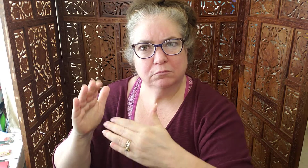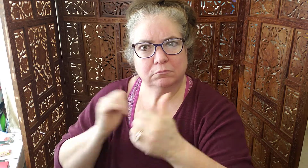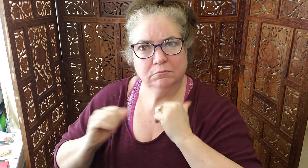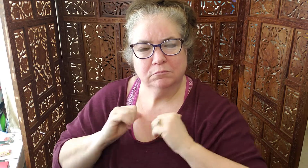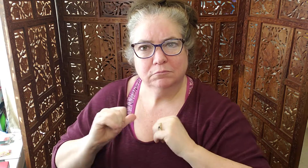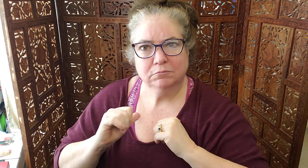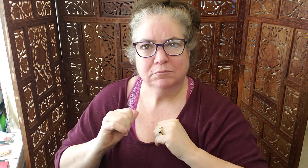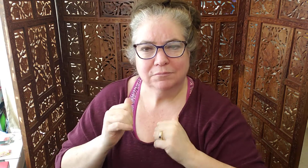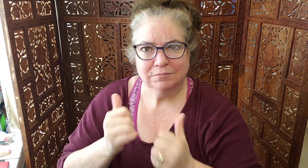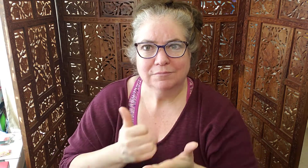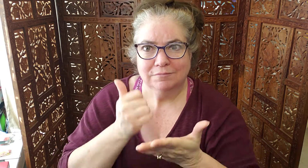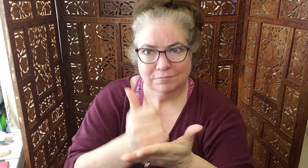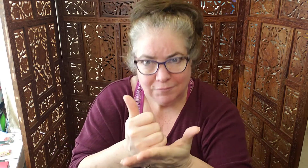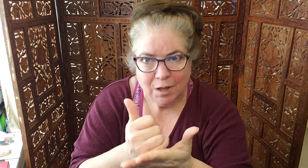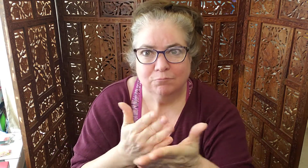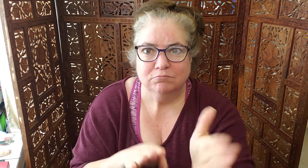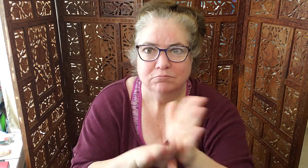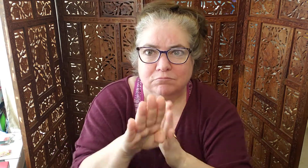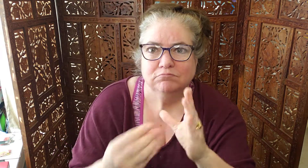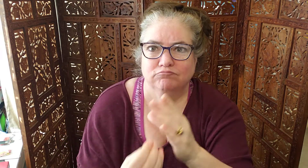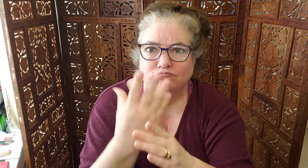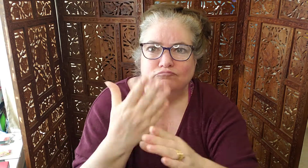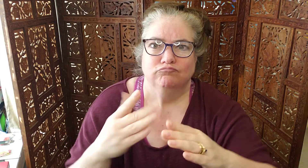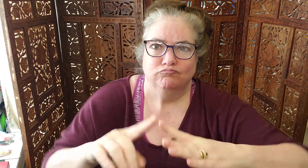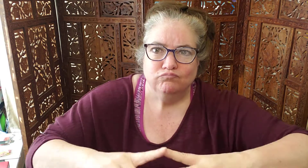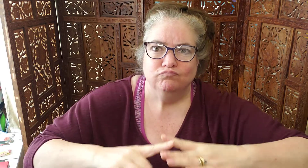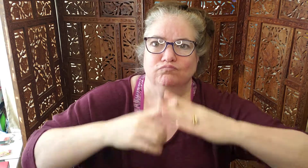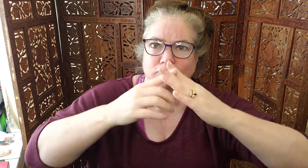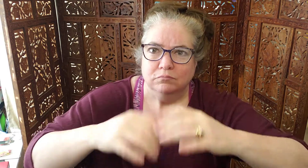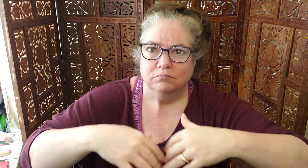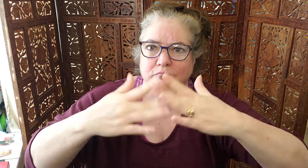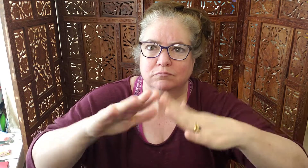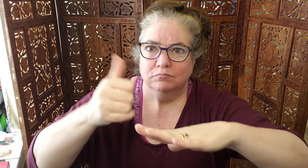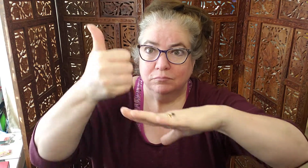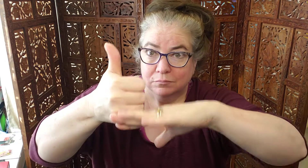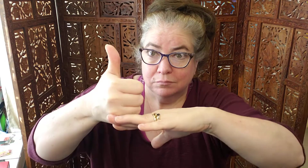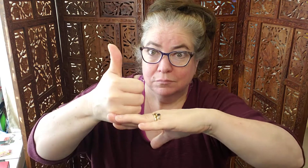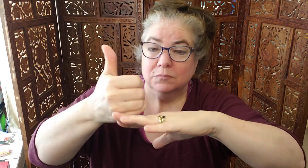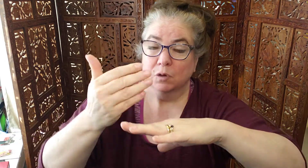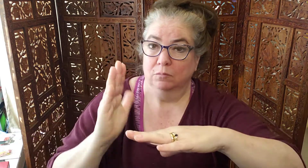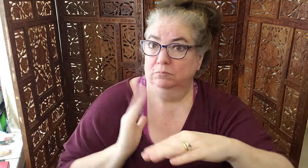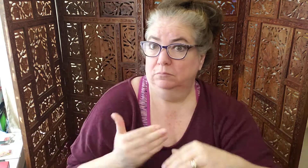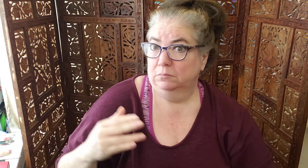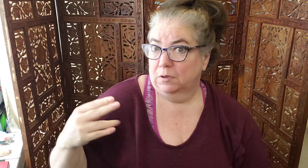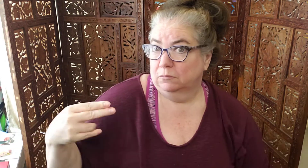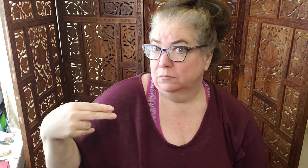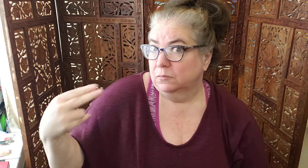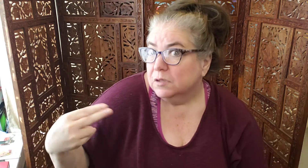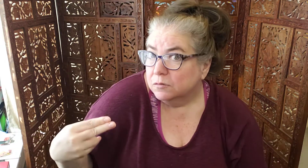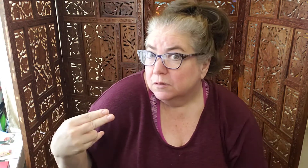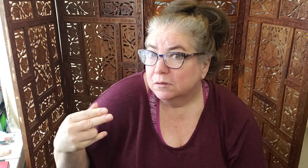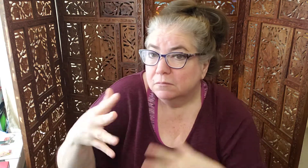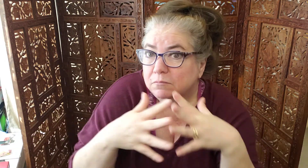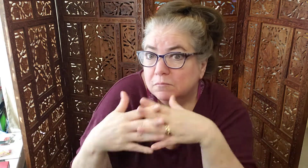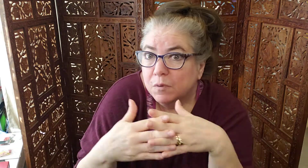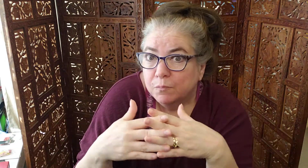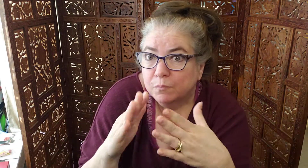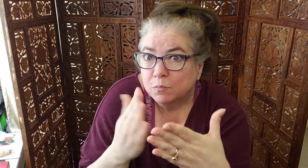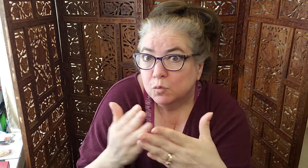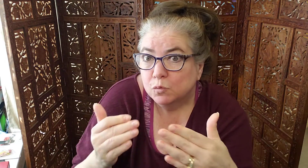and start. So to start our history, let me talk about the dream,